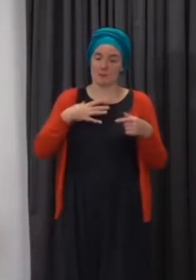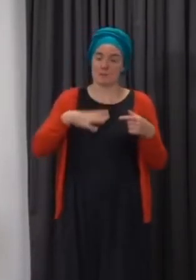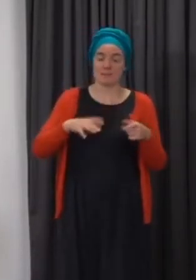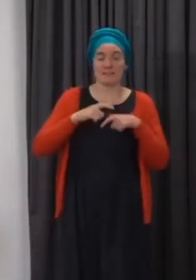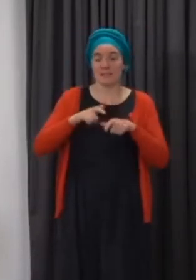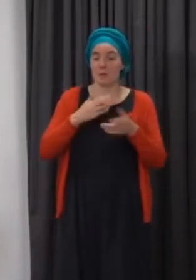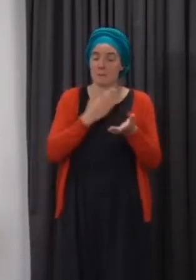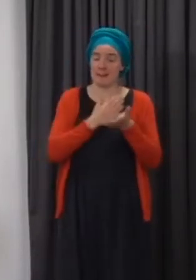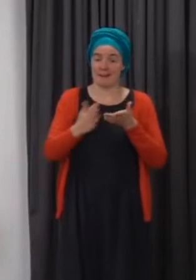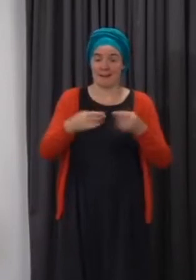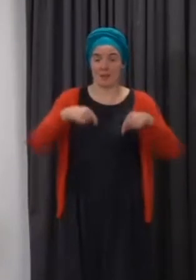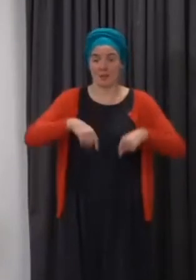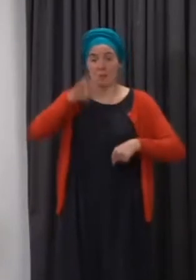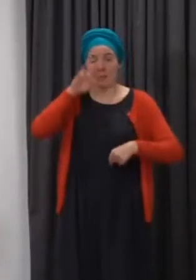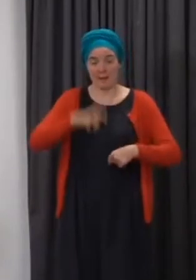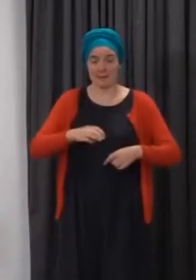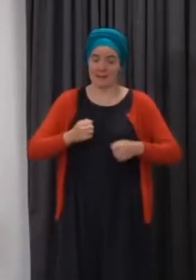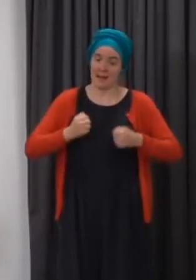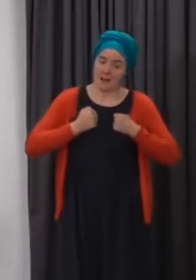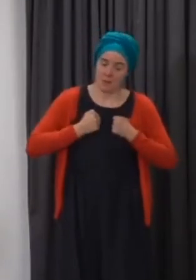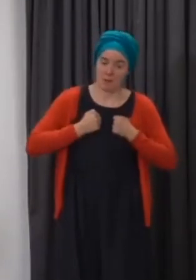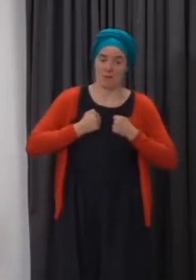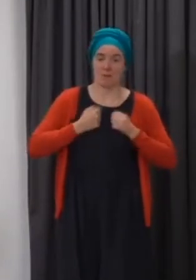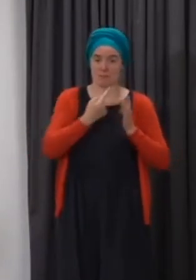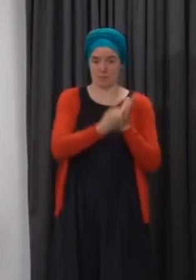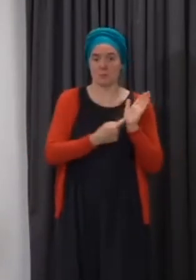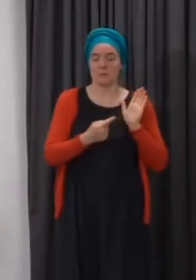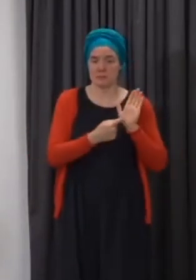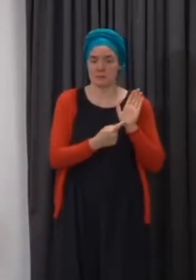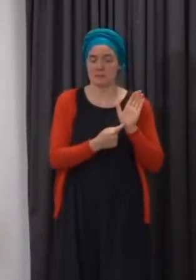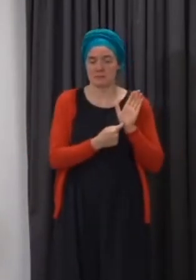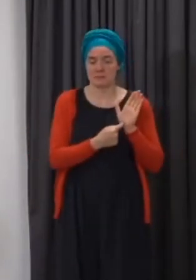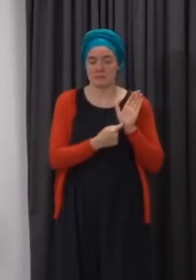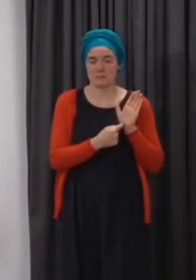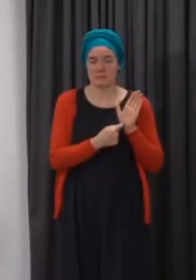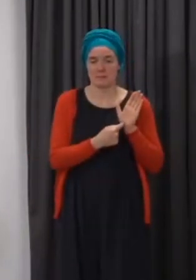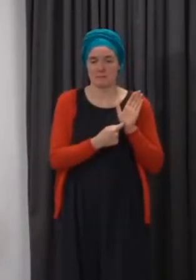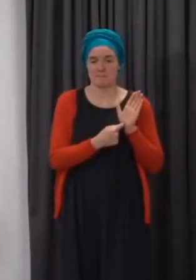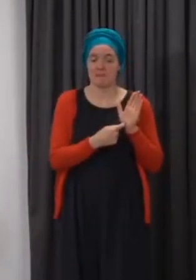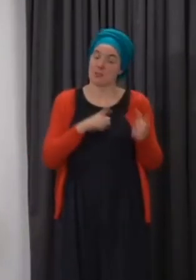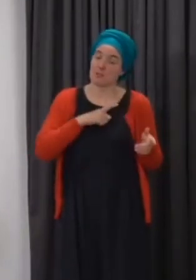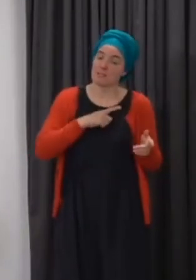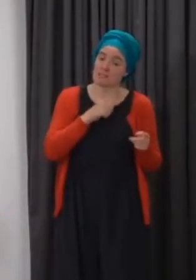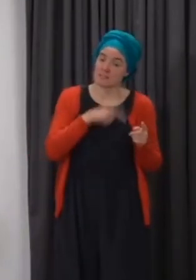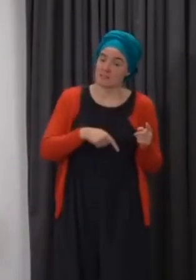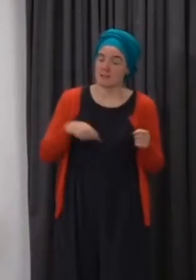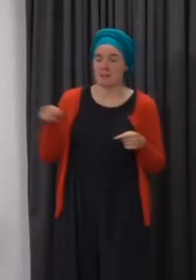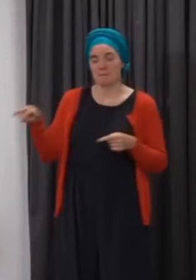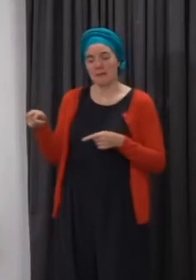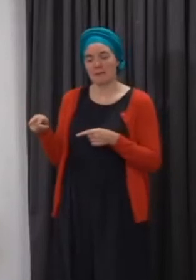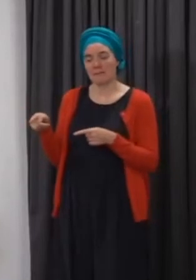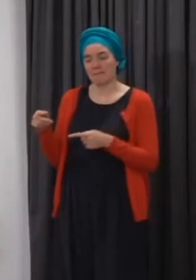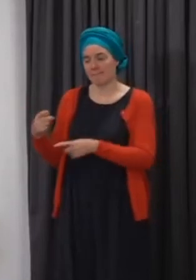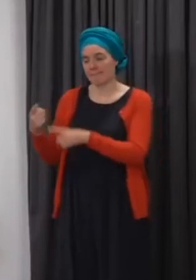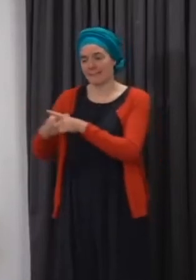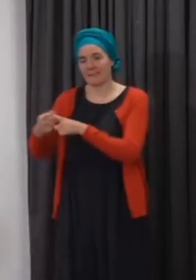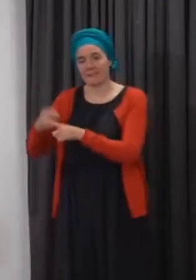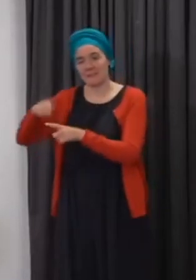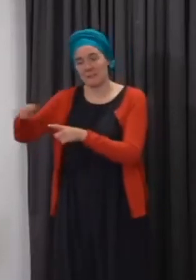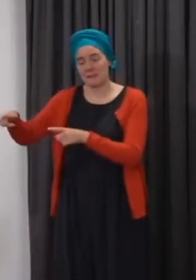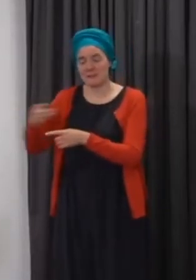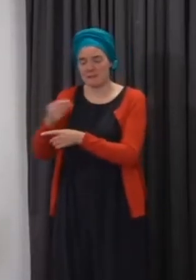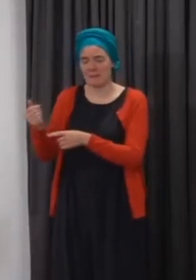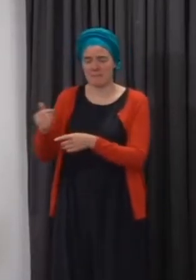and why we are taking the steps that we are. But clearly that will be difficult for some of the English population to understand that there are differences across